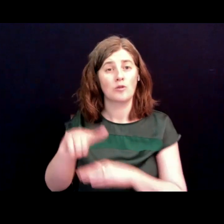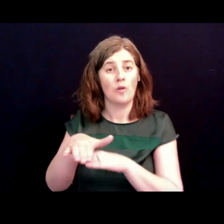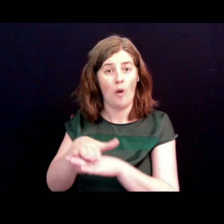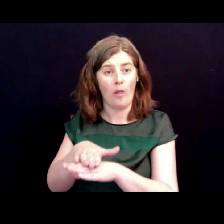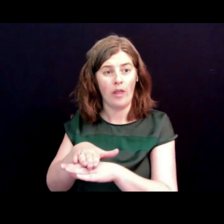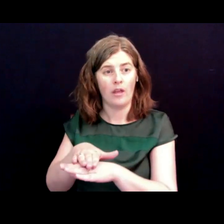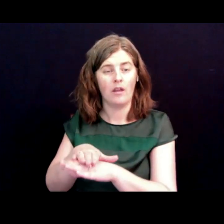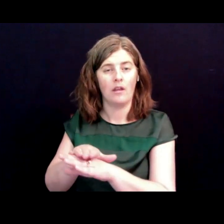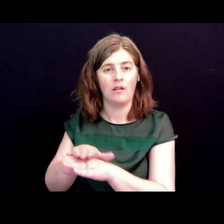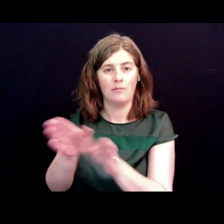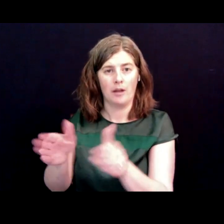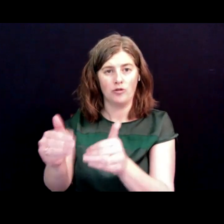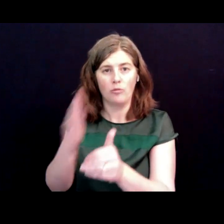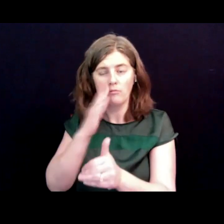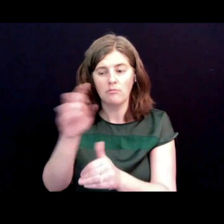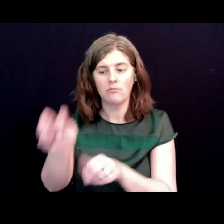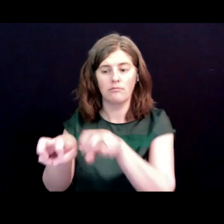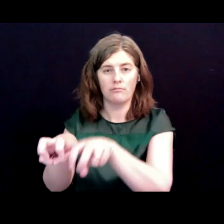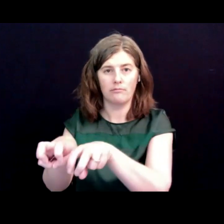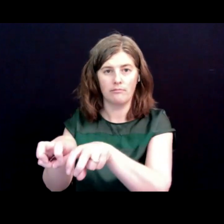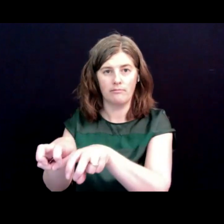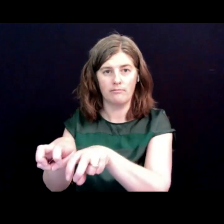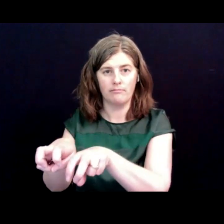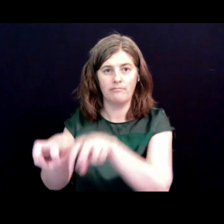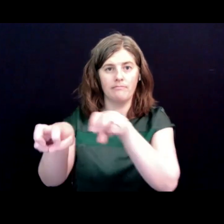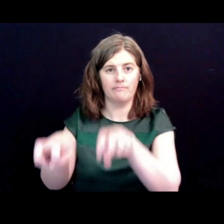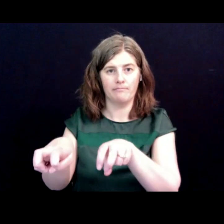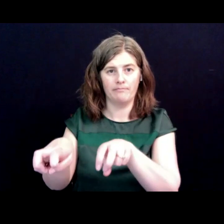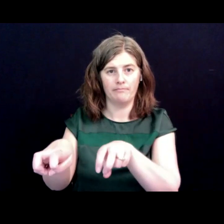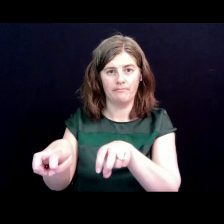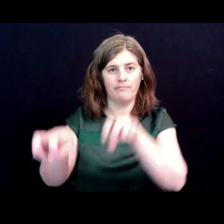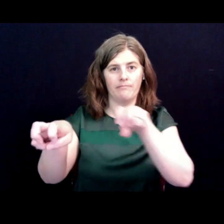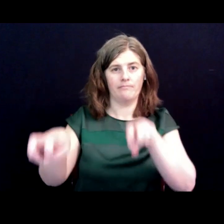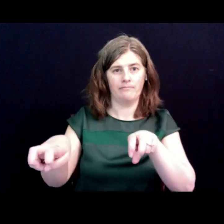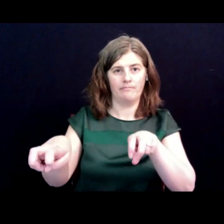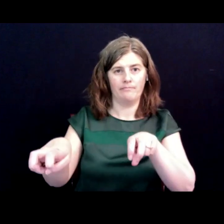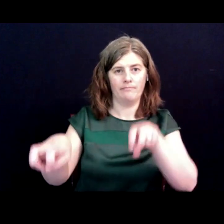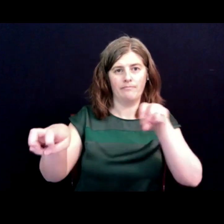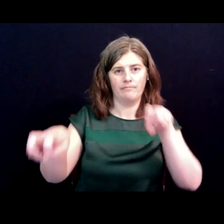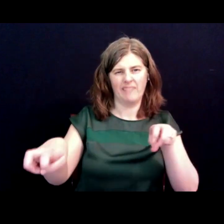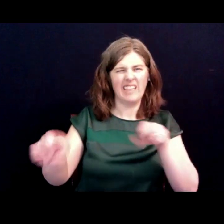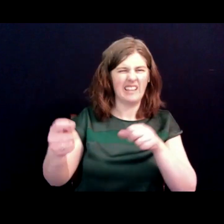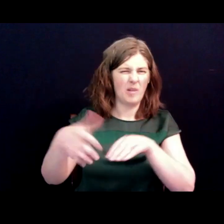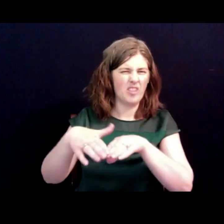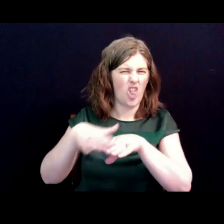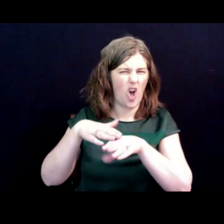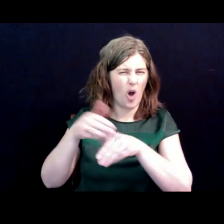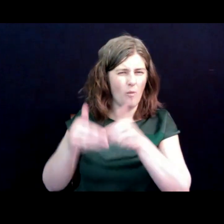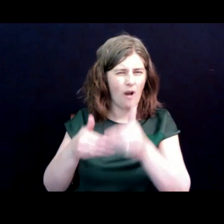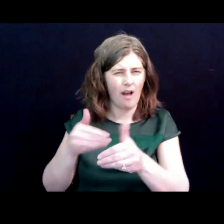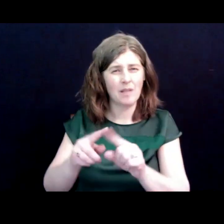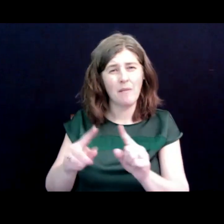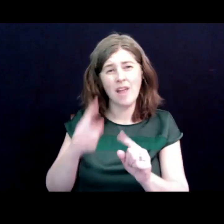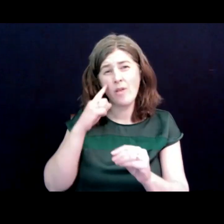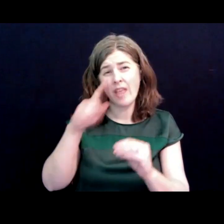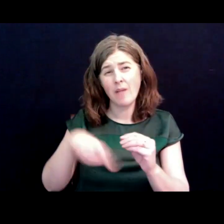remove yourself slowly from the child. I think of it as a kind of a slow process, but if you think about